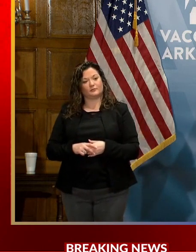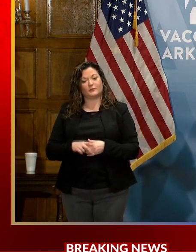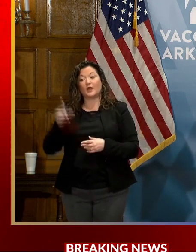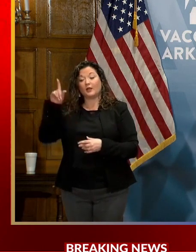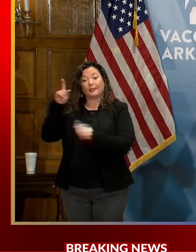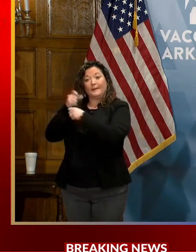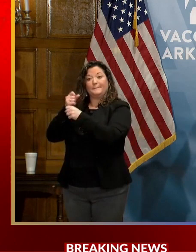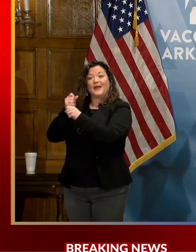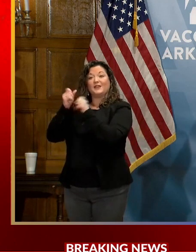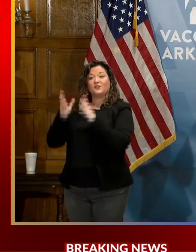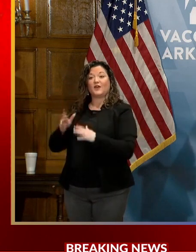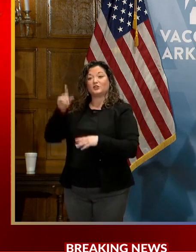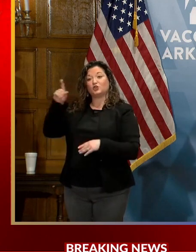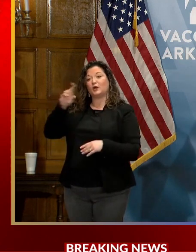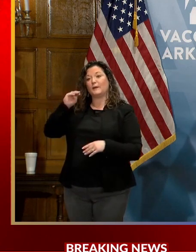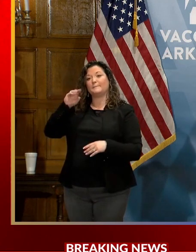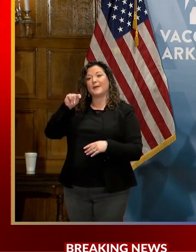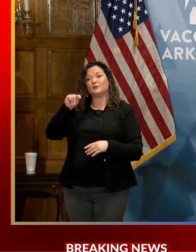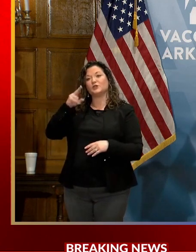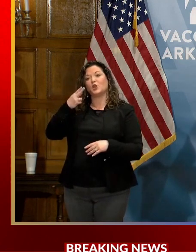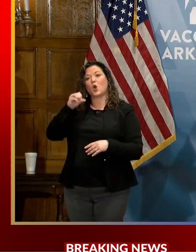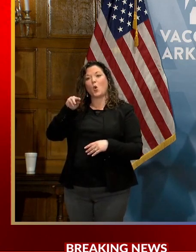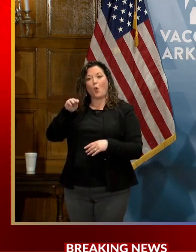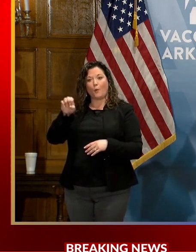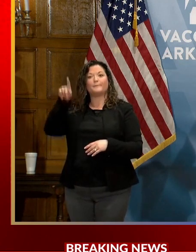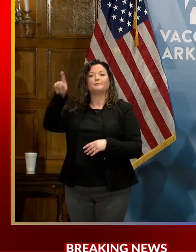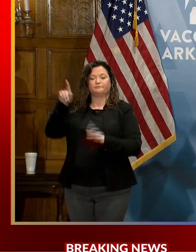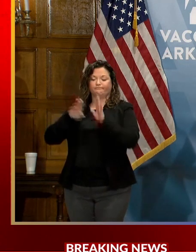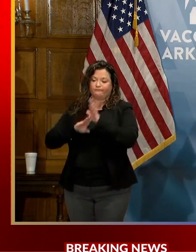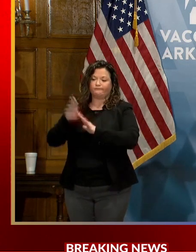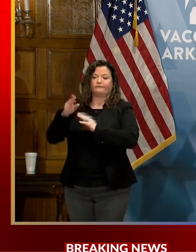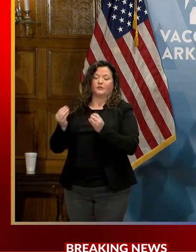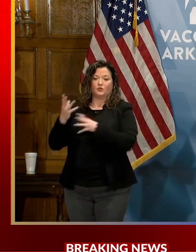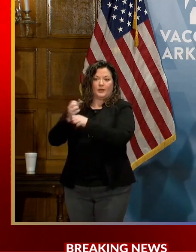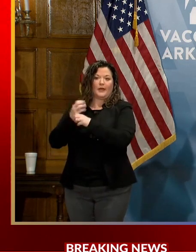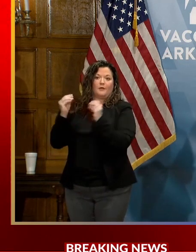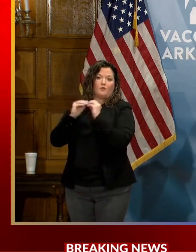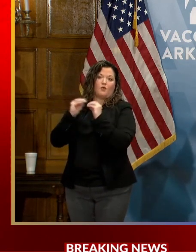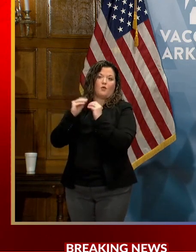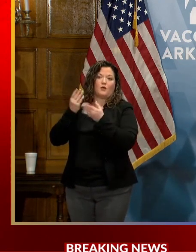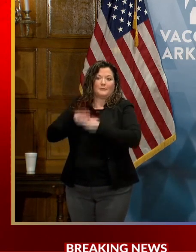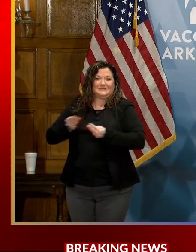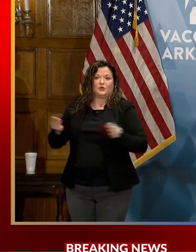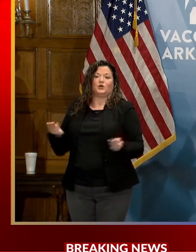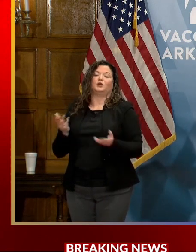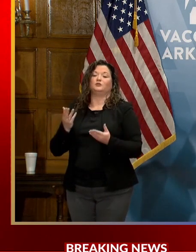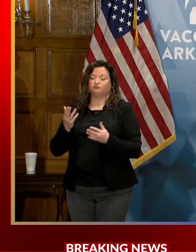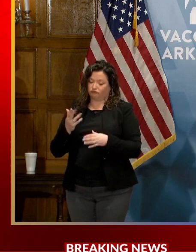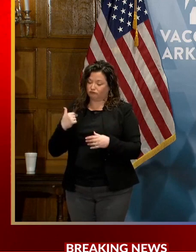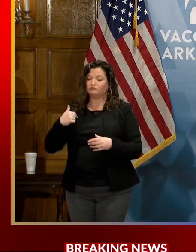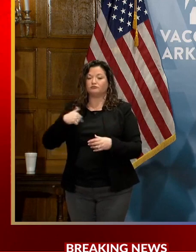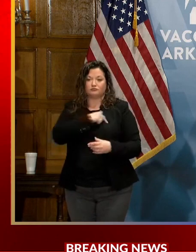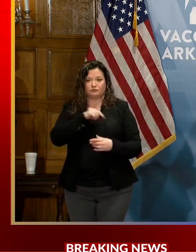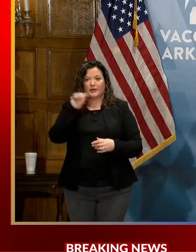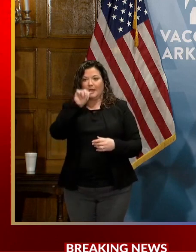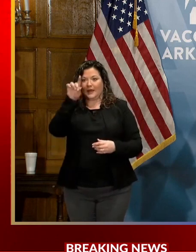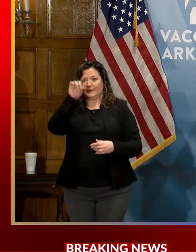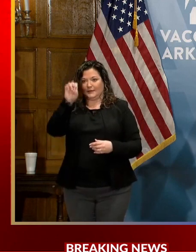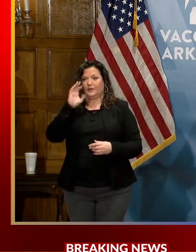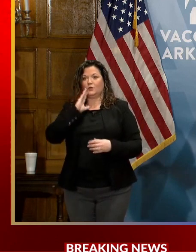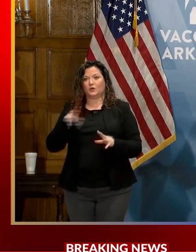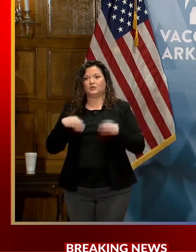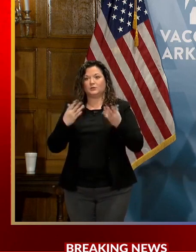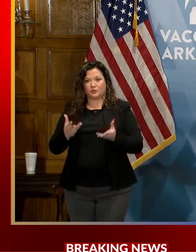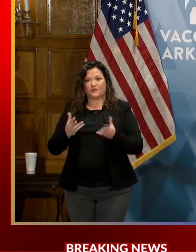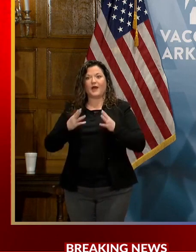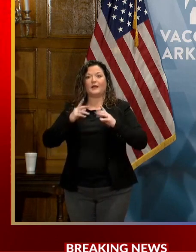manufacturer in Mountain Home is ramping up, getting additional material. So the department is providing masks again, as we